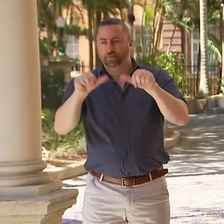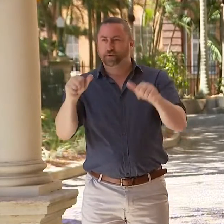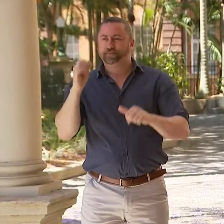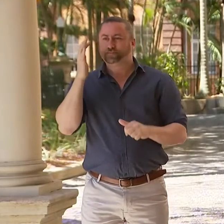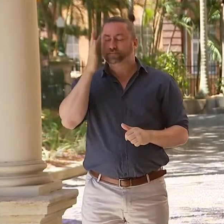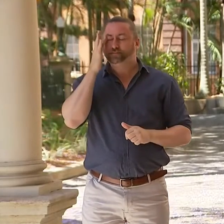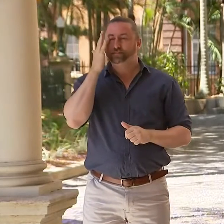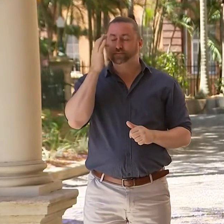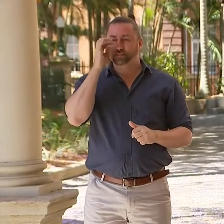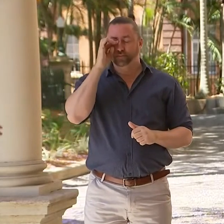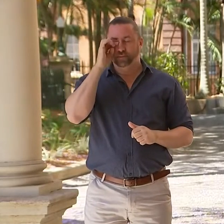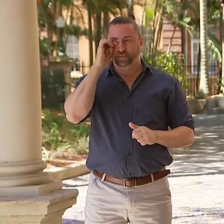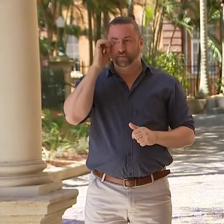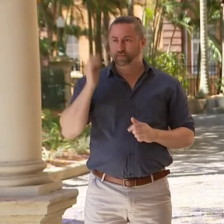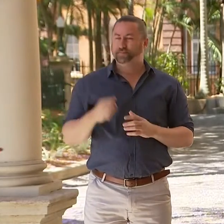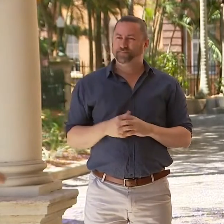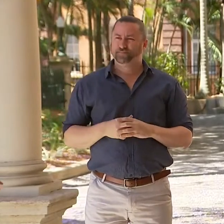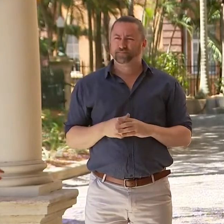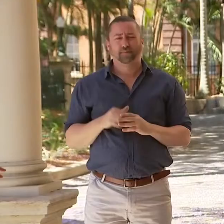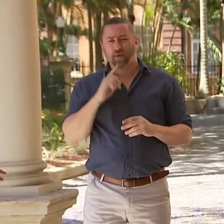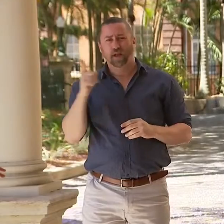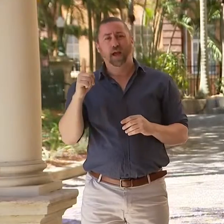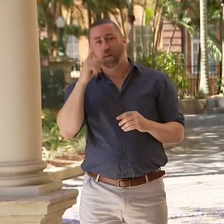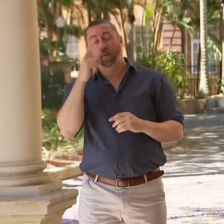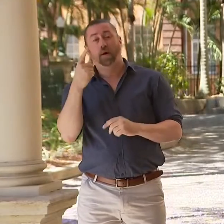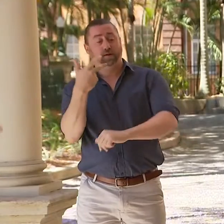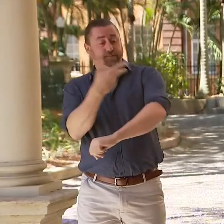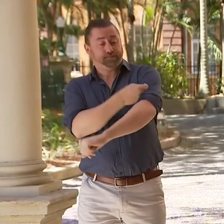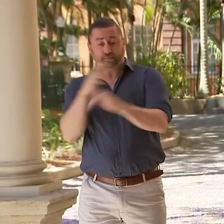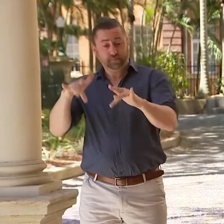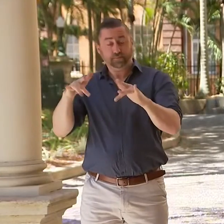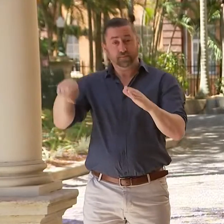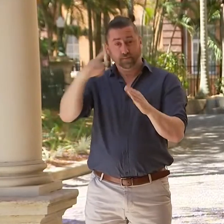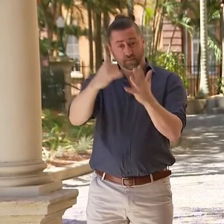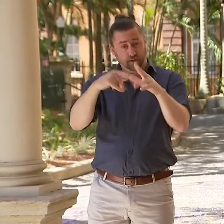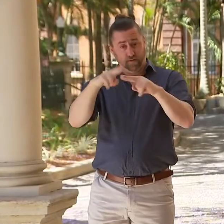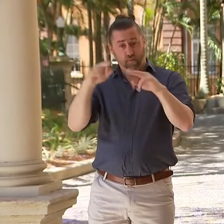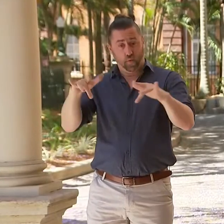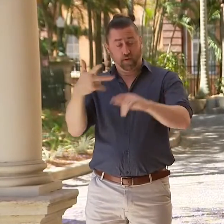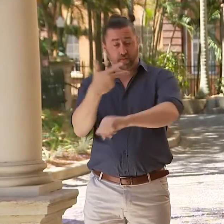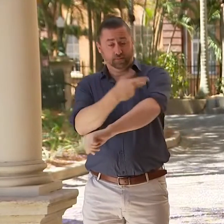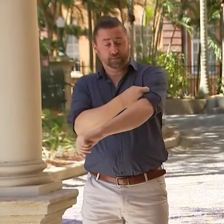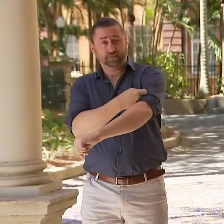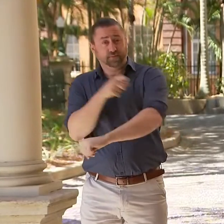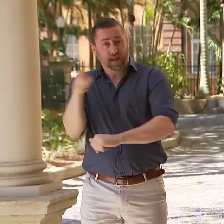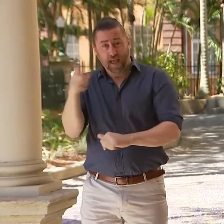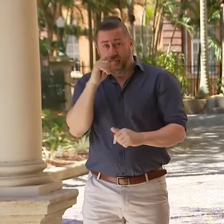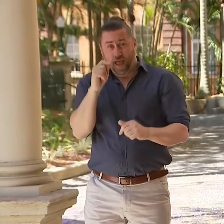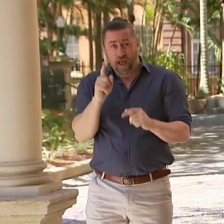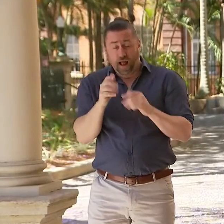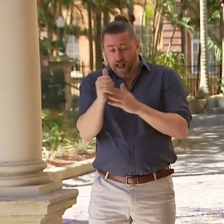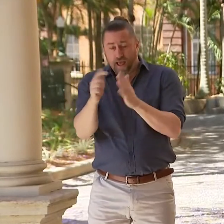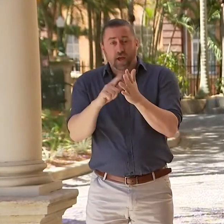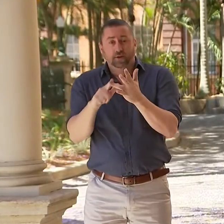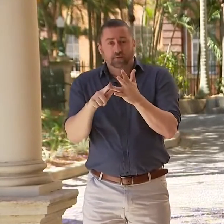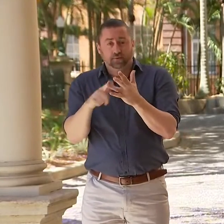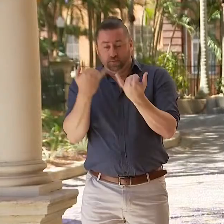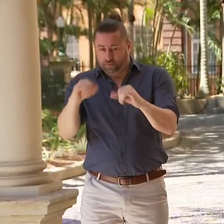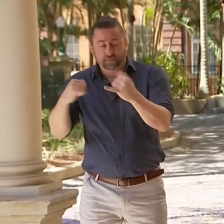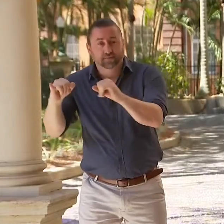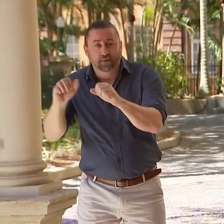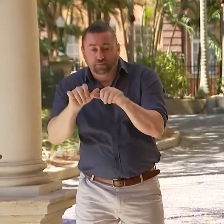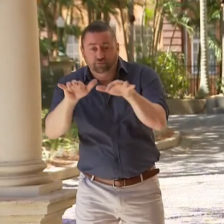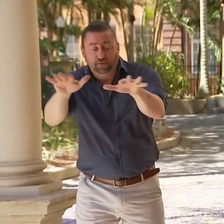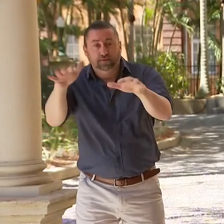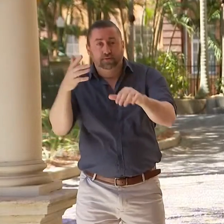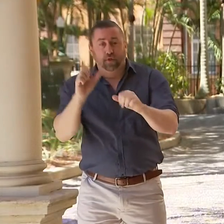not affecting rosters because actually what they're saying is unvaccinated staff, and we have seen unvaccinated staff cause outbreaks before in lockdowns. Unvaccinated